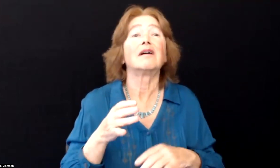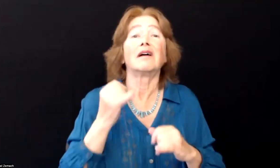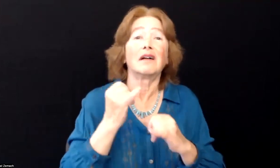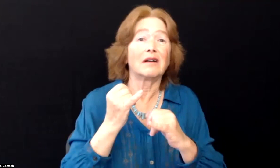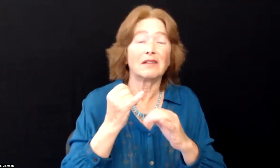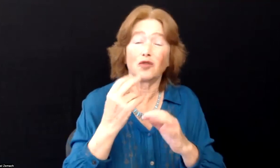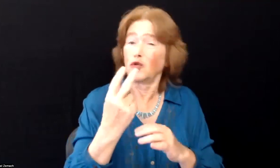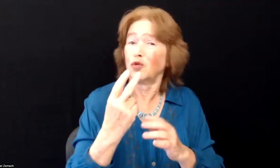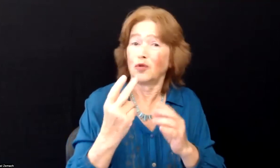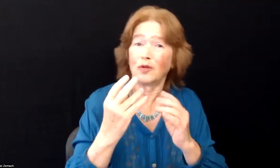compelled me to write this book.